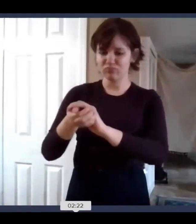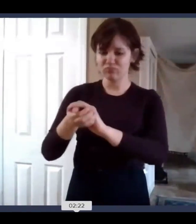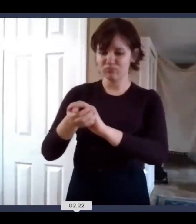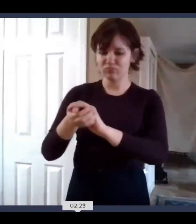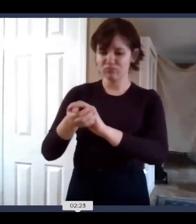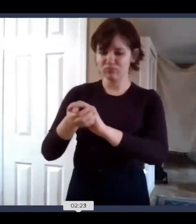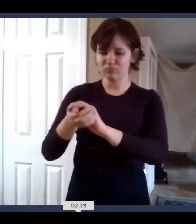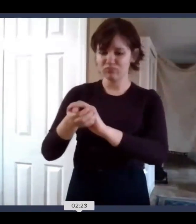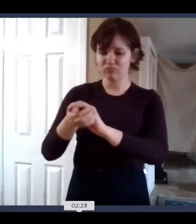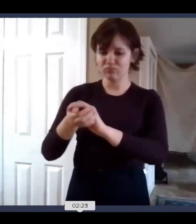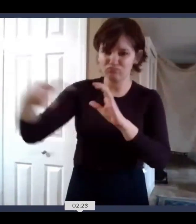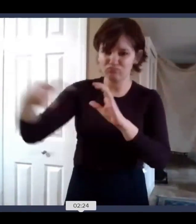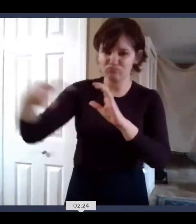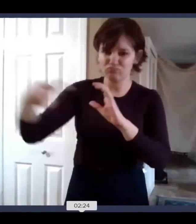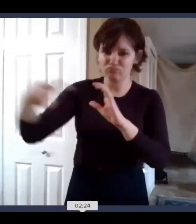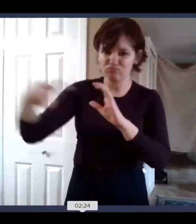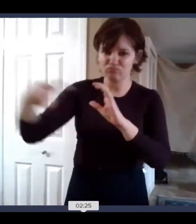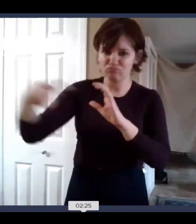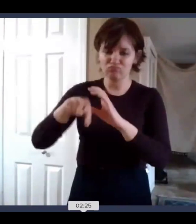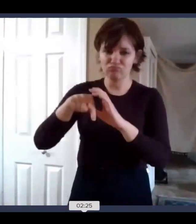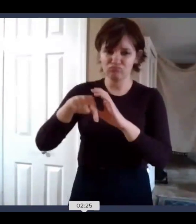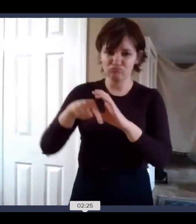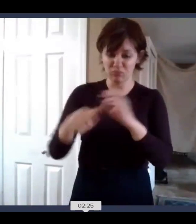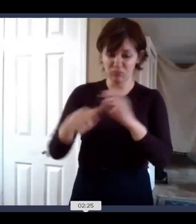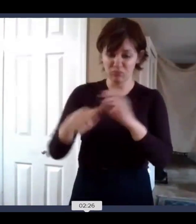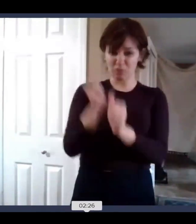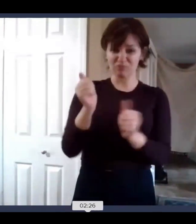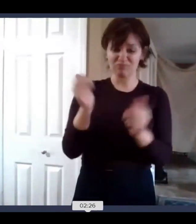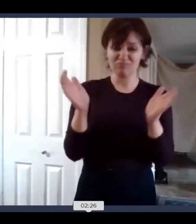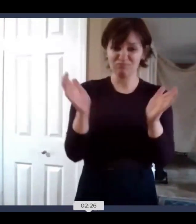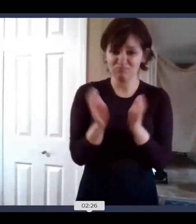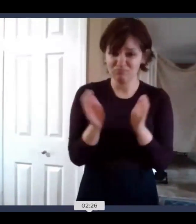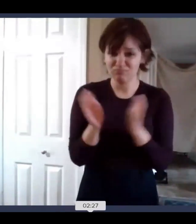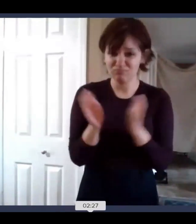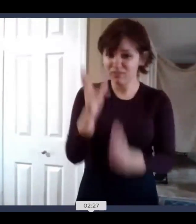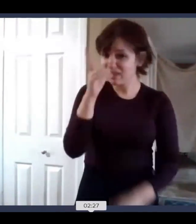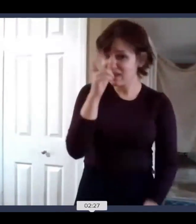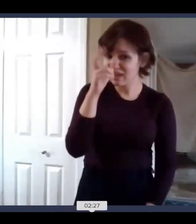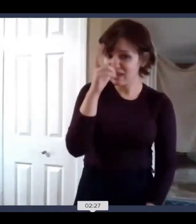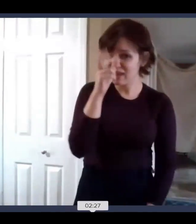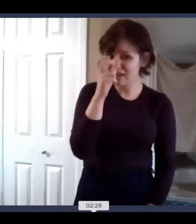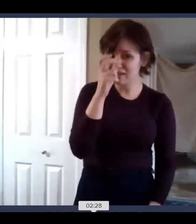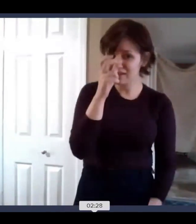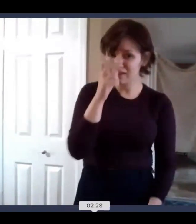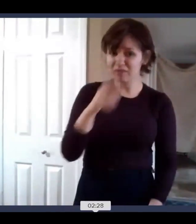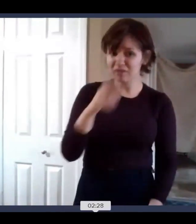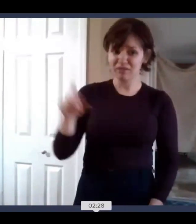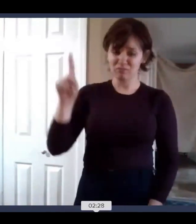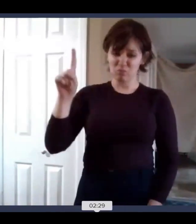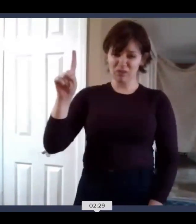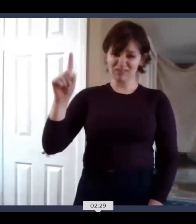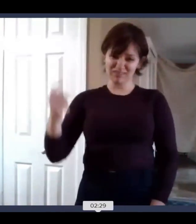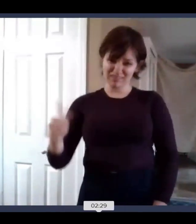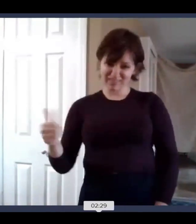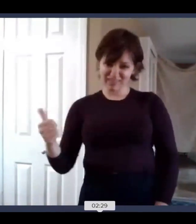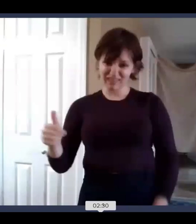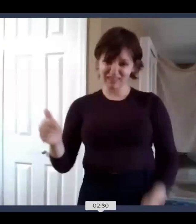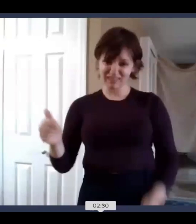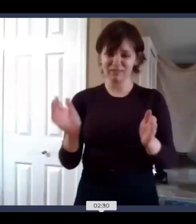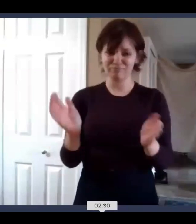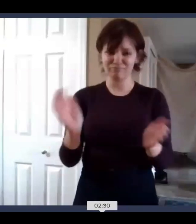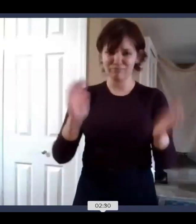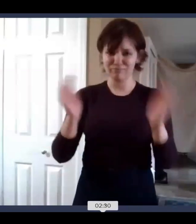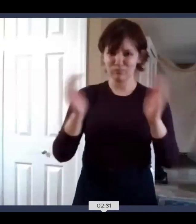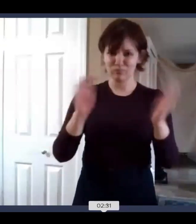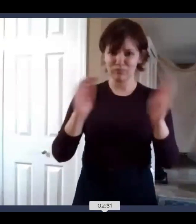it. And the very smallest ants, which could be up to like 1/10 as big as the ones that cut the leaves, those tiny